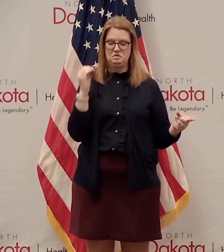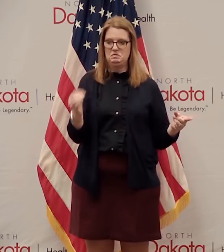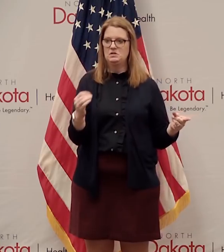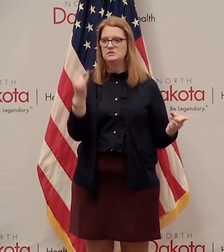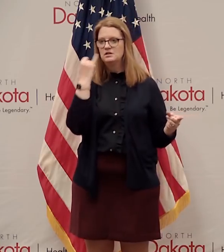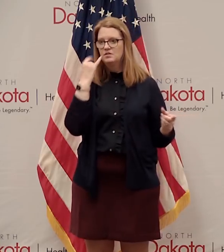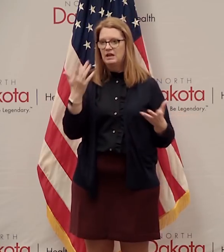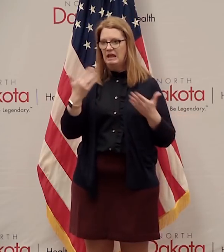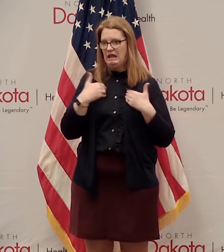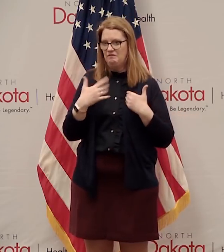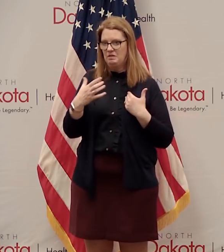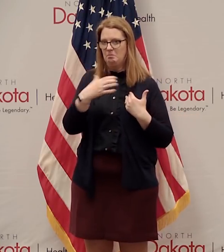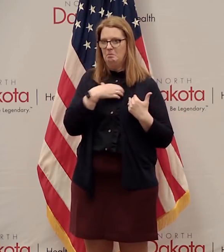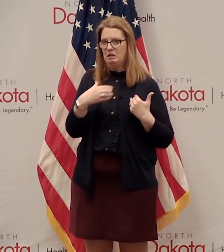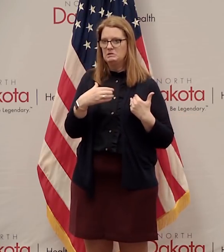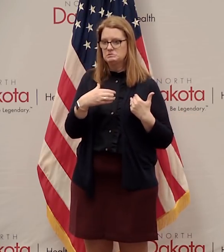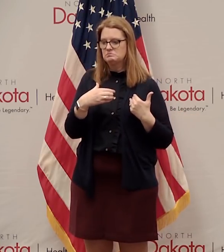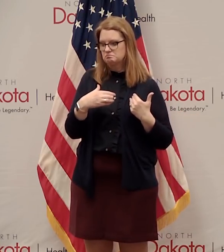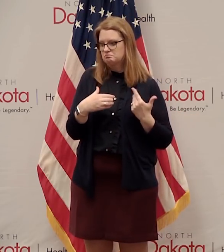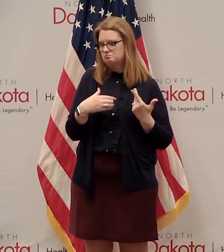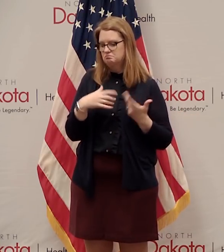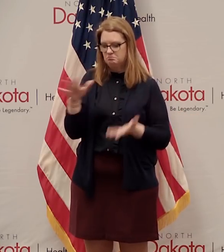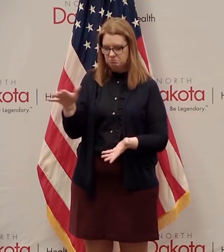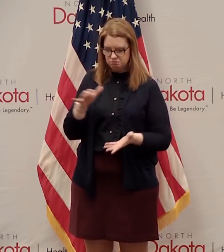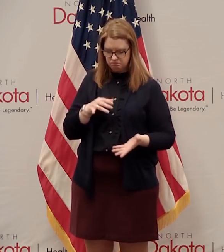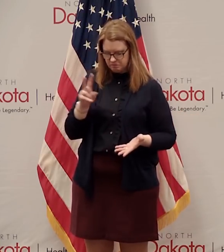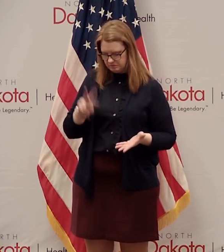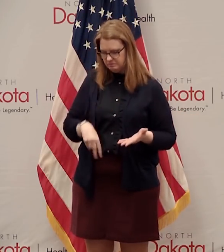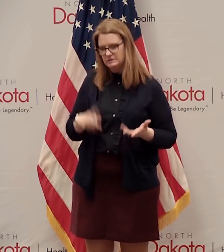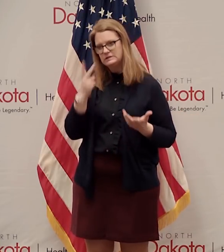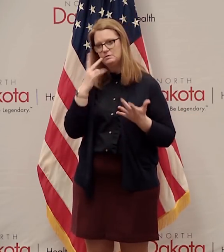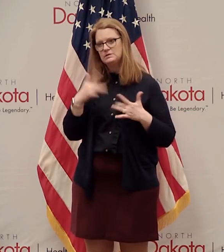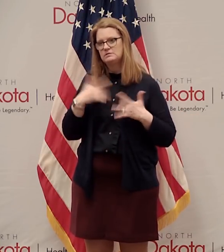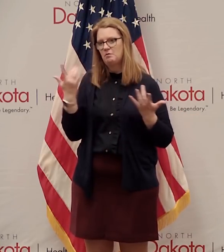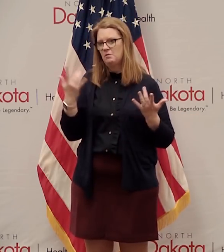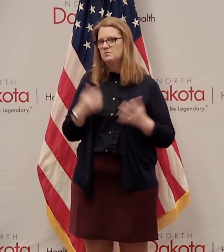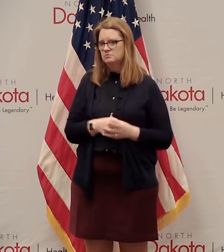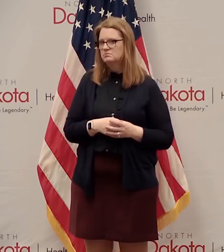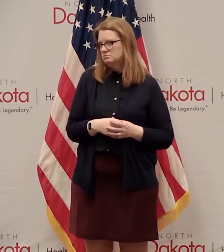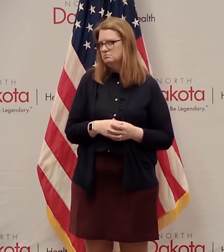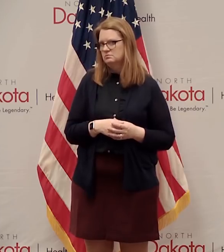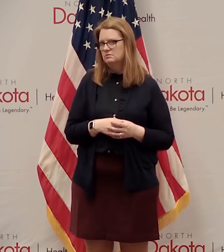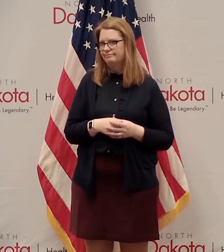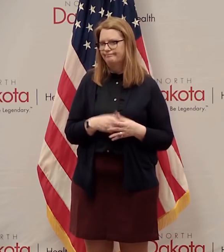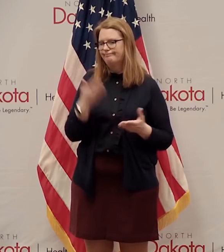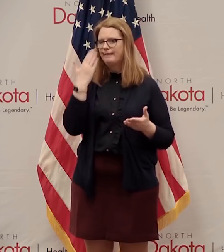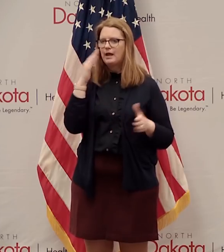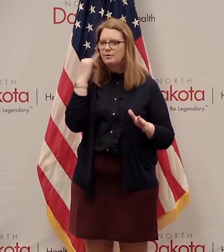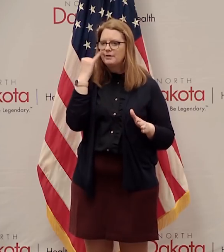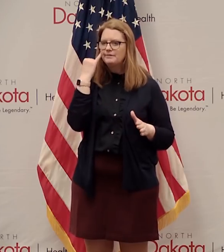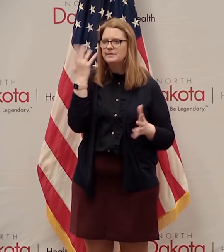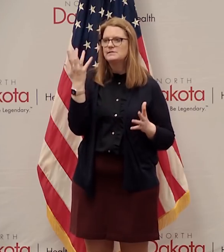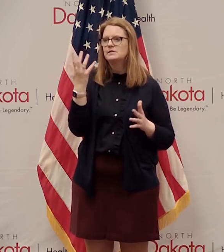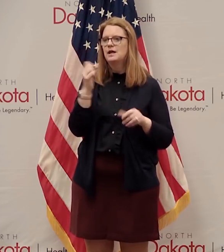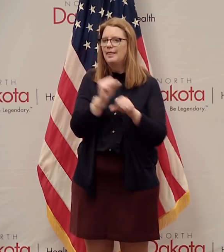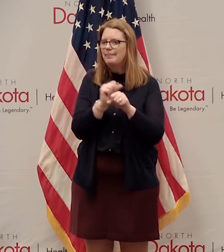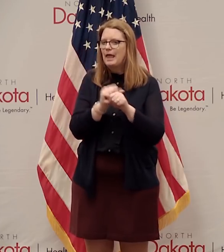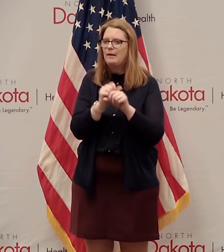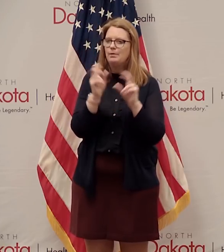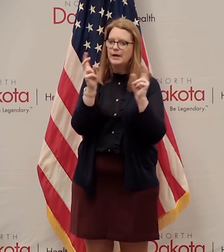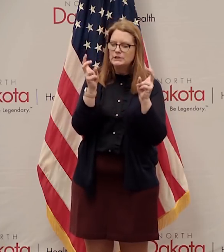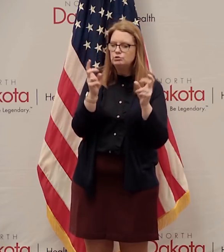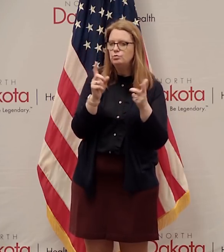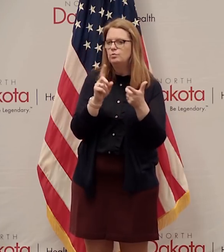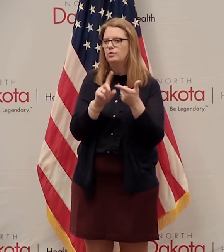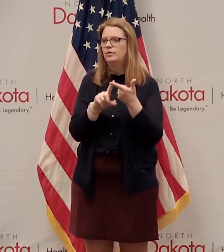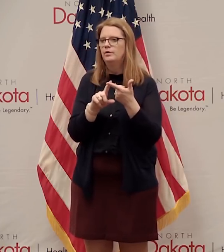received complaints, we'll absolutely look into them, and we'll see what category they might fall into. I don't know if they're if it's a labor issue or if